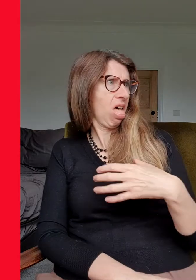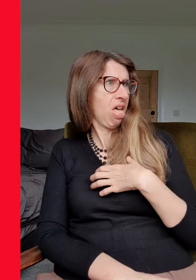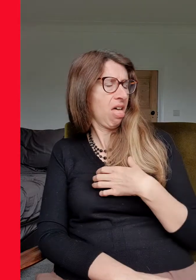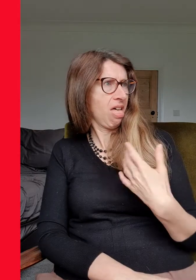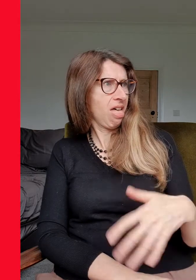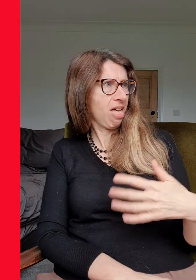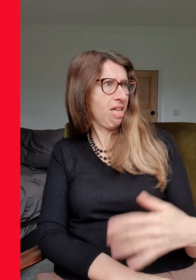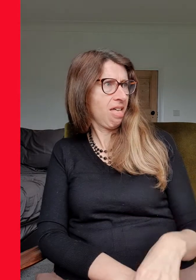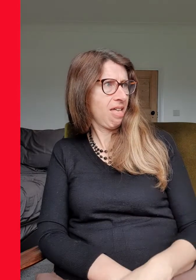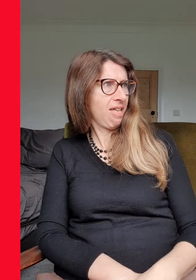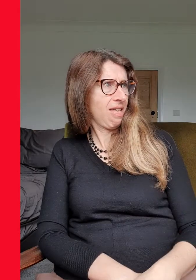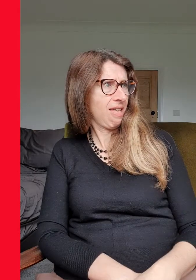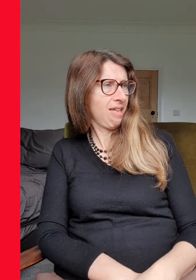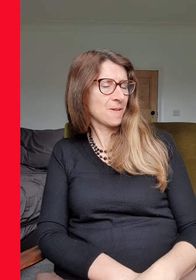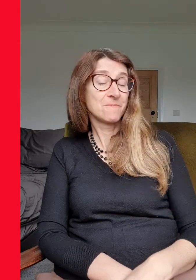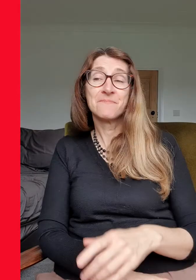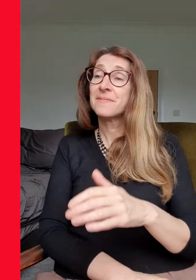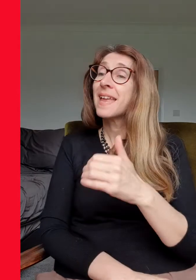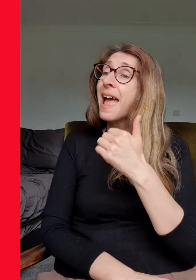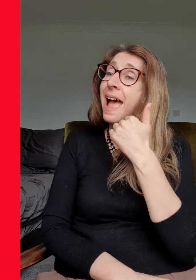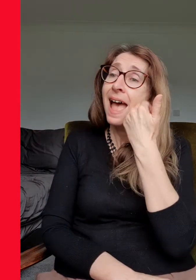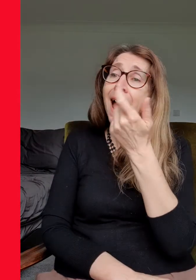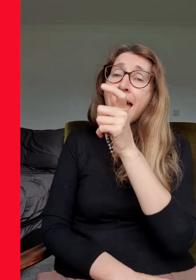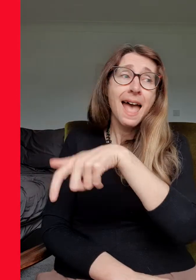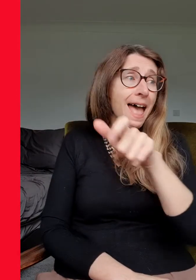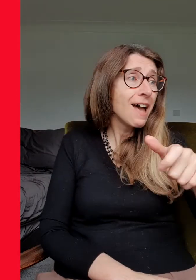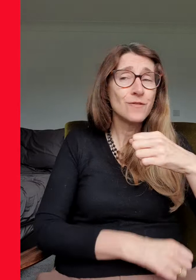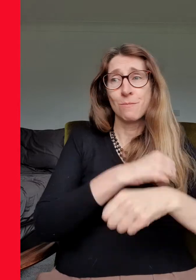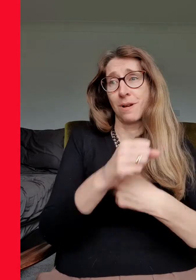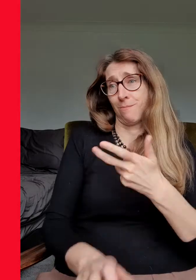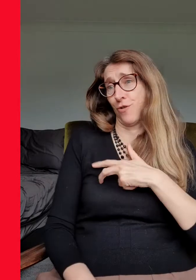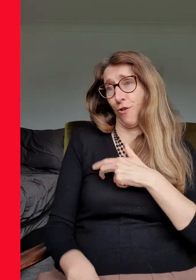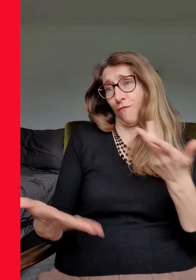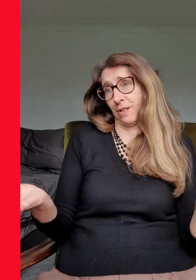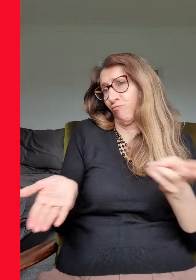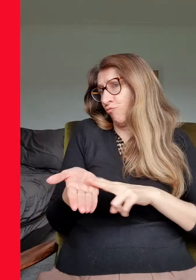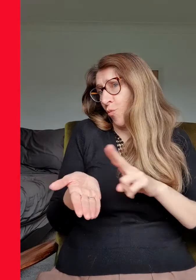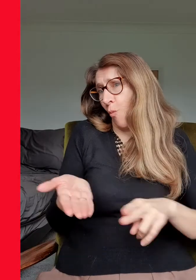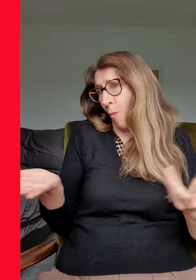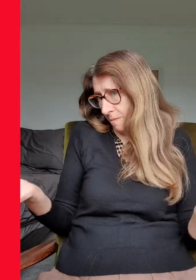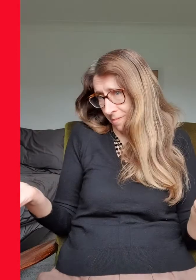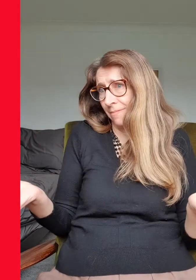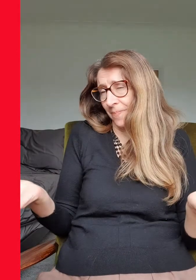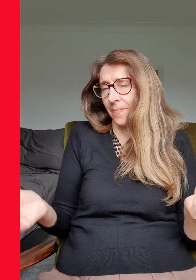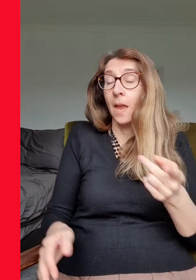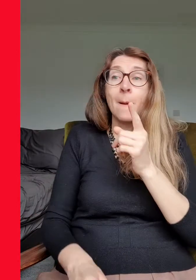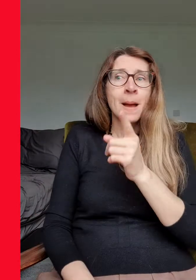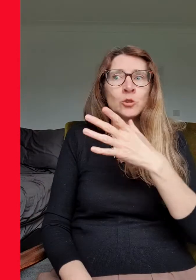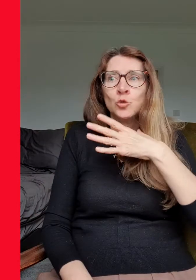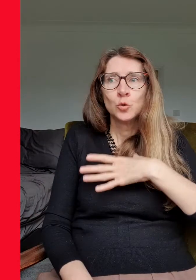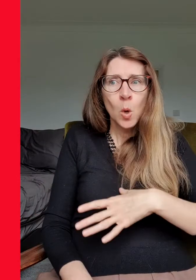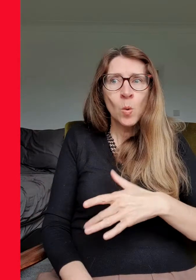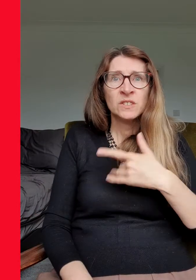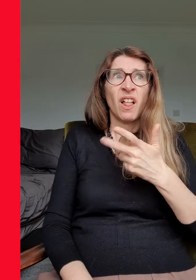replied the little gnome. "Everyone gets nervous about things, JoJo. It's natural. But we don't want to